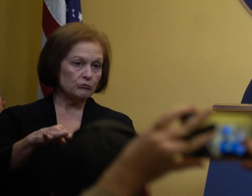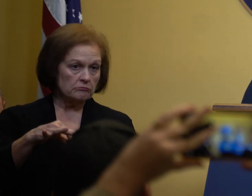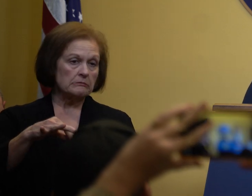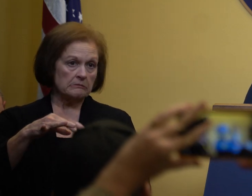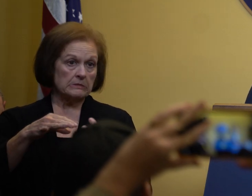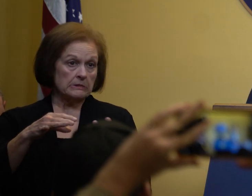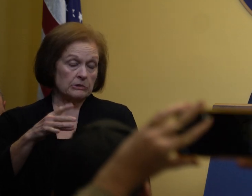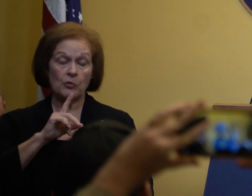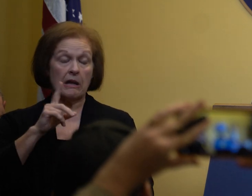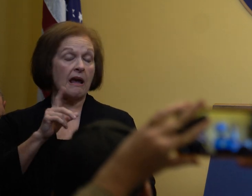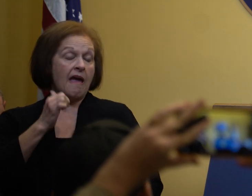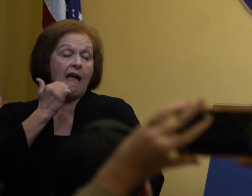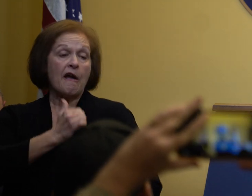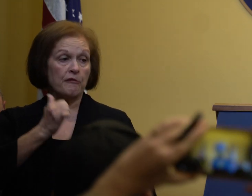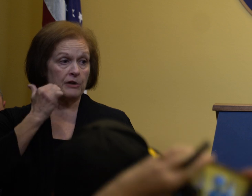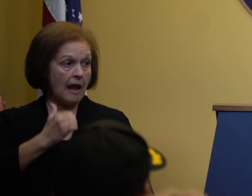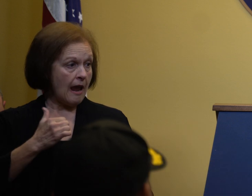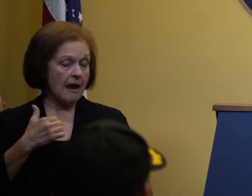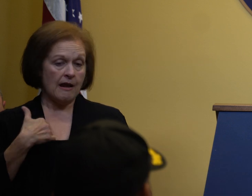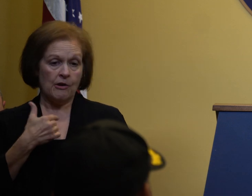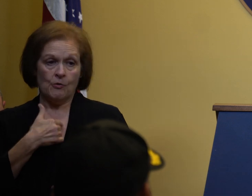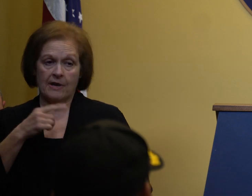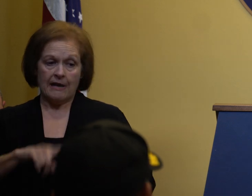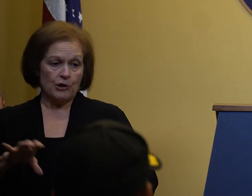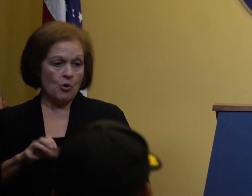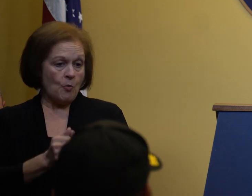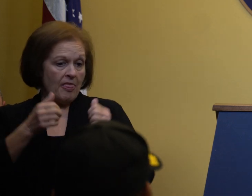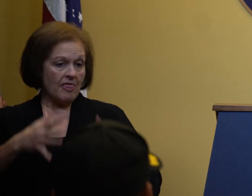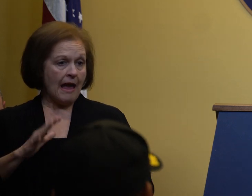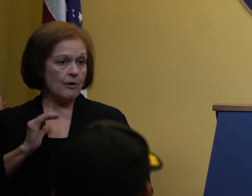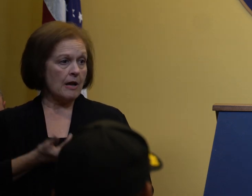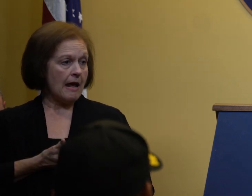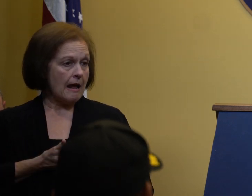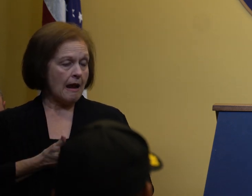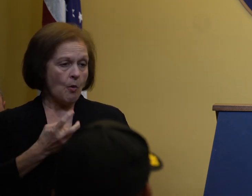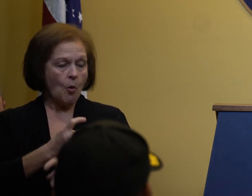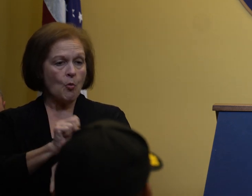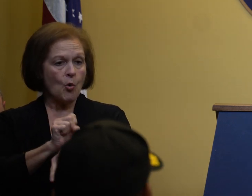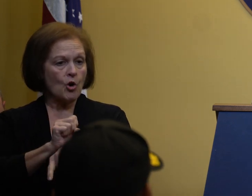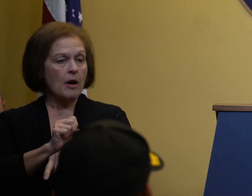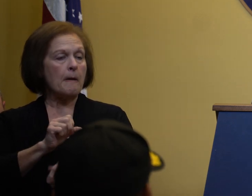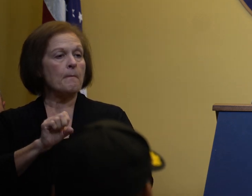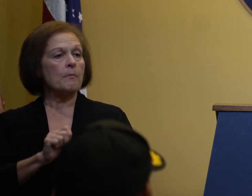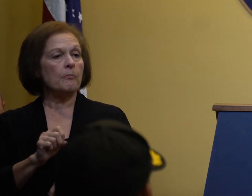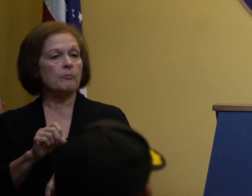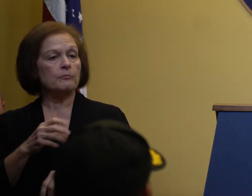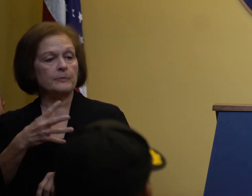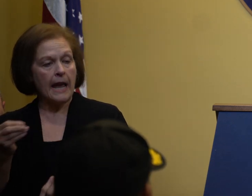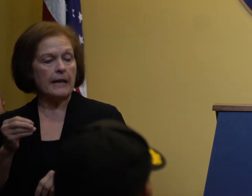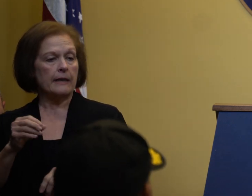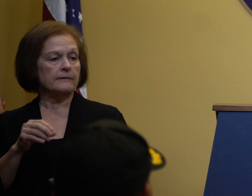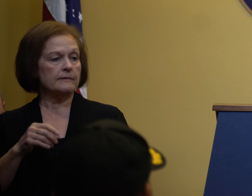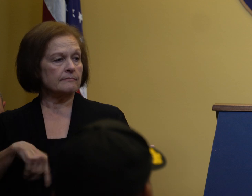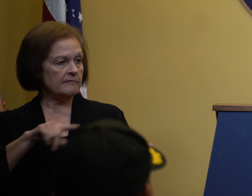single day. Couldn't do it without the hard-working employees of city government and, of course, our partners here. Our city,